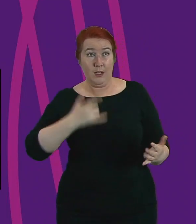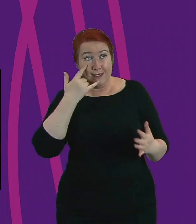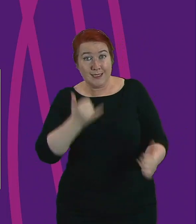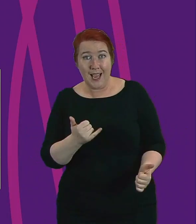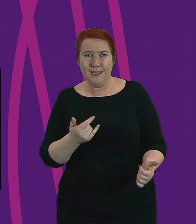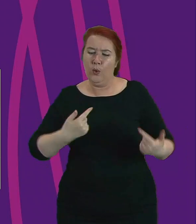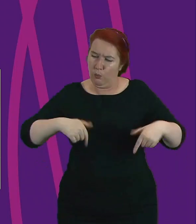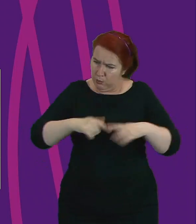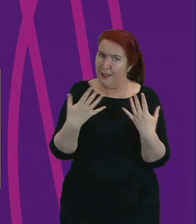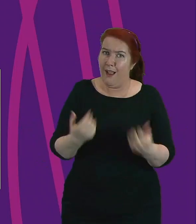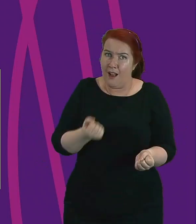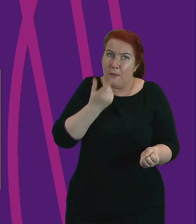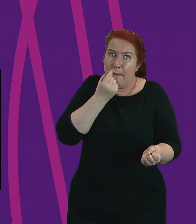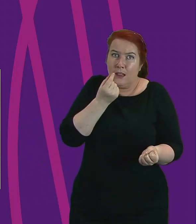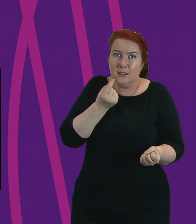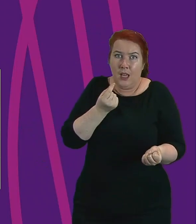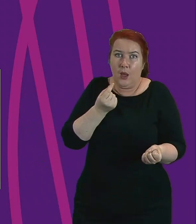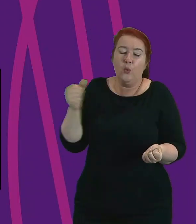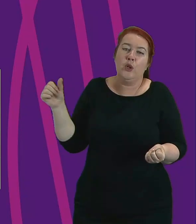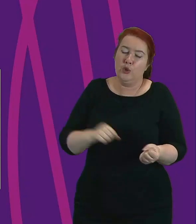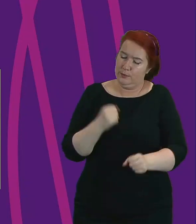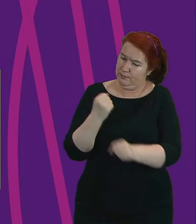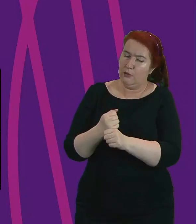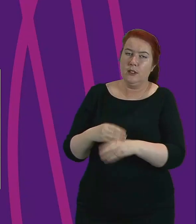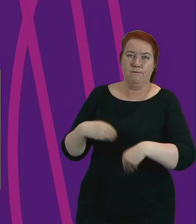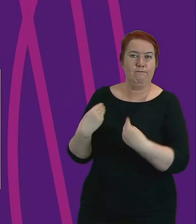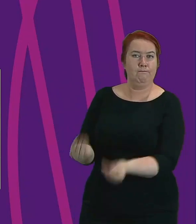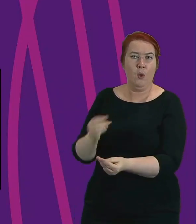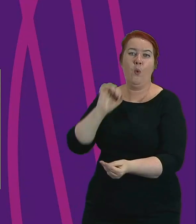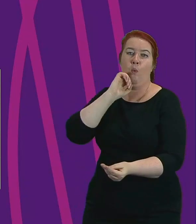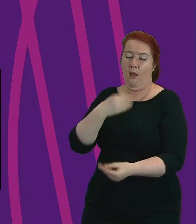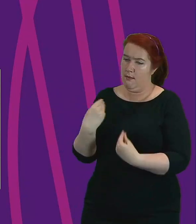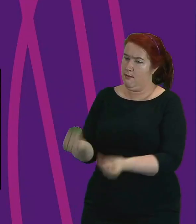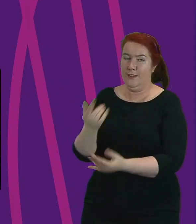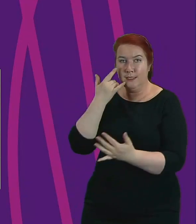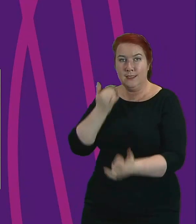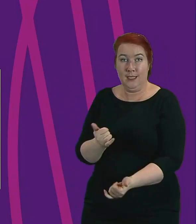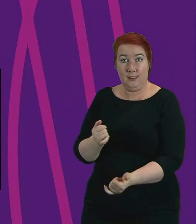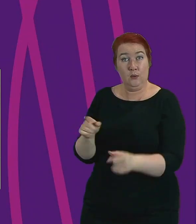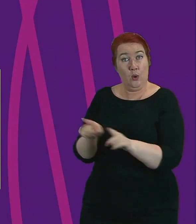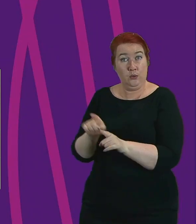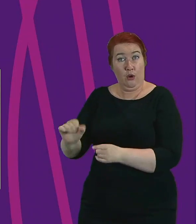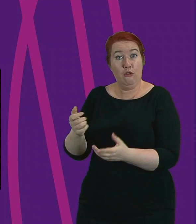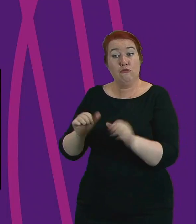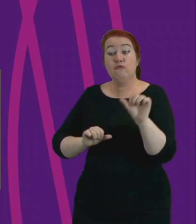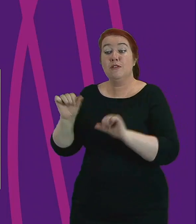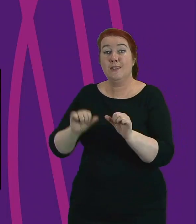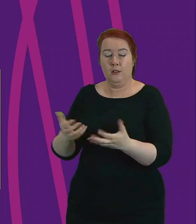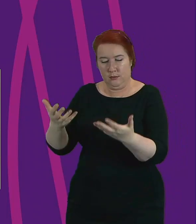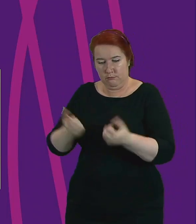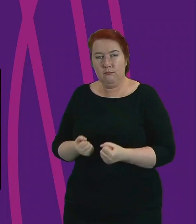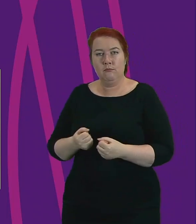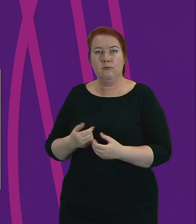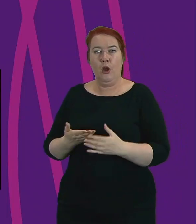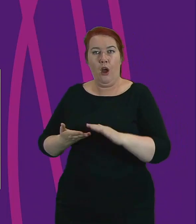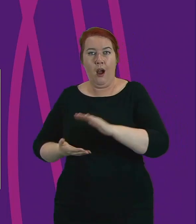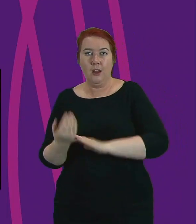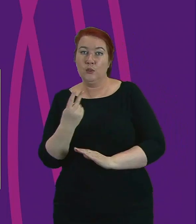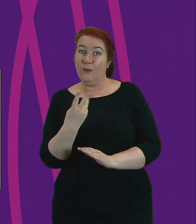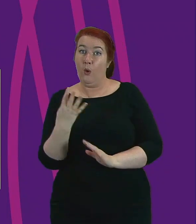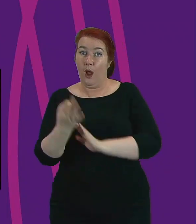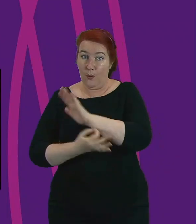the capacity. We should guarantee them that they will get a test and then get their result within 24 hours. So 24 hours to